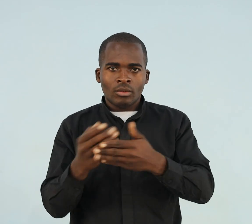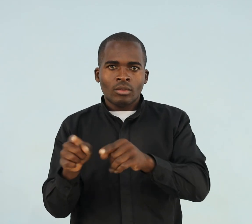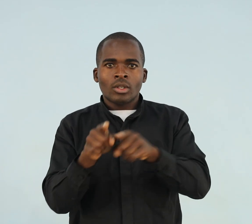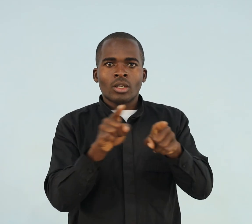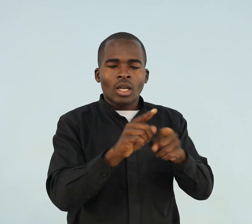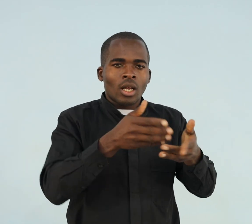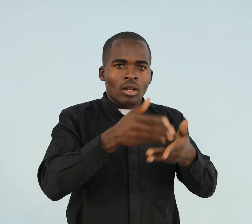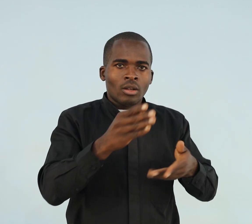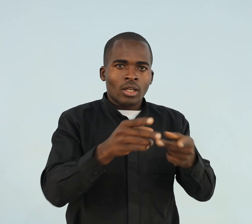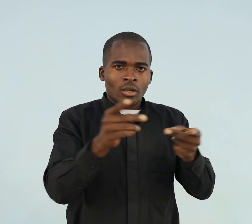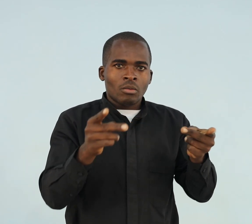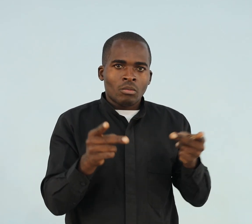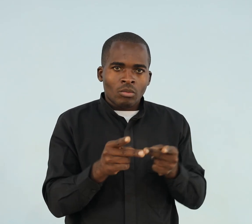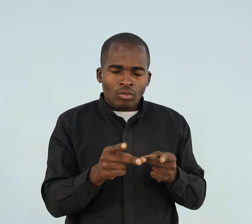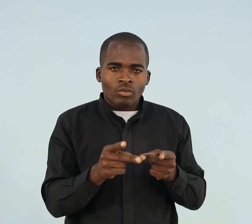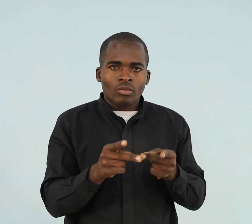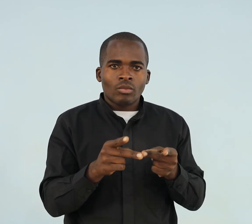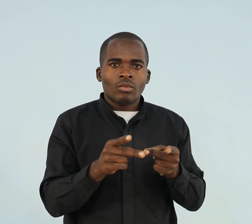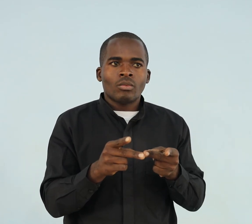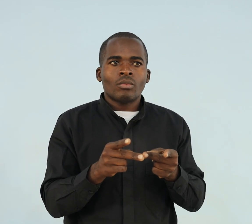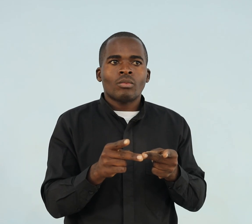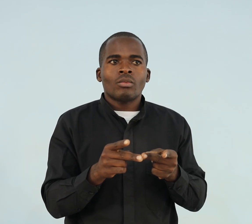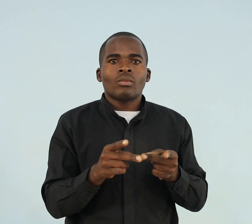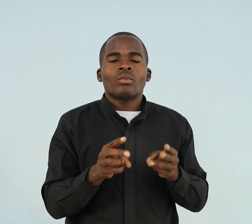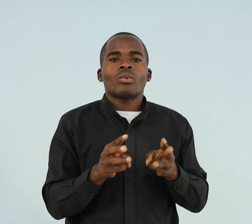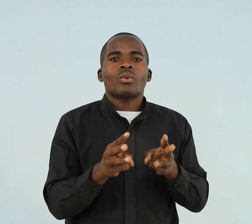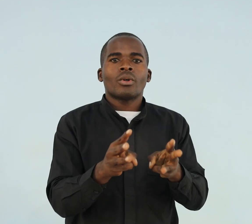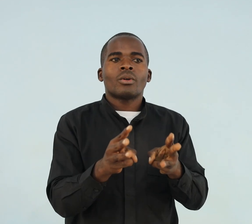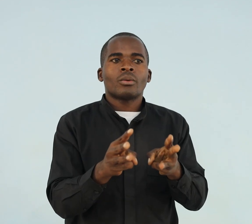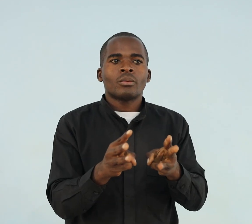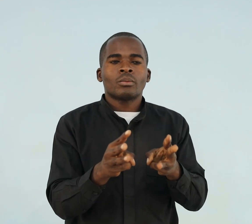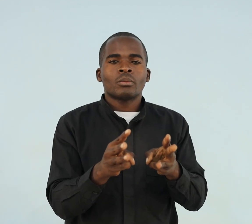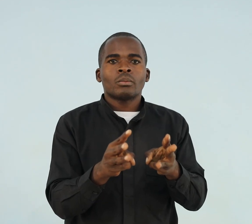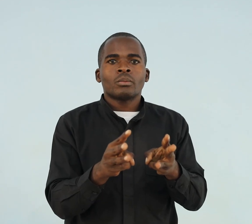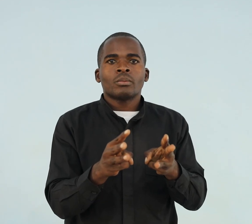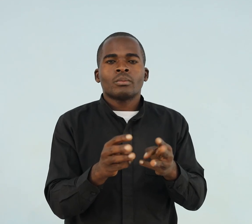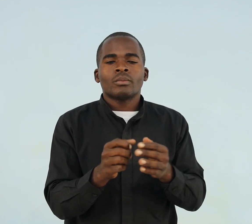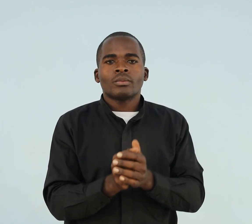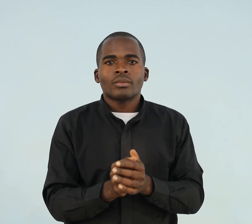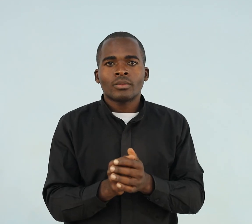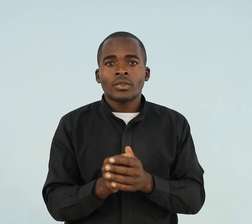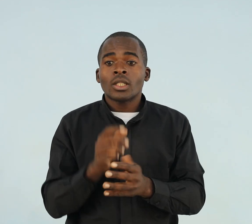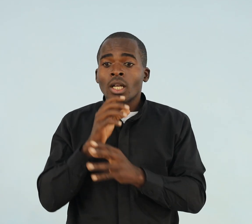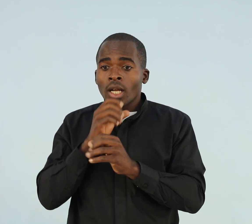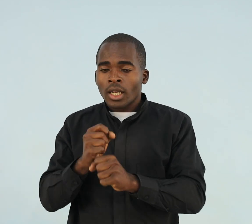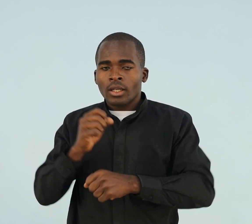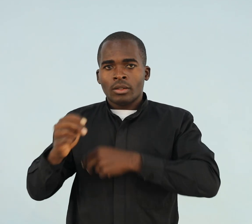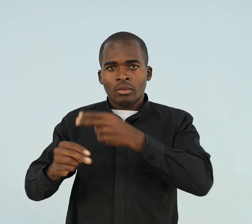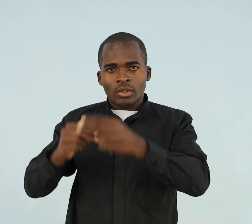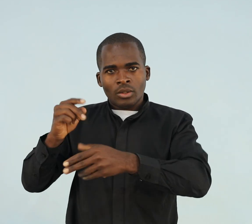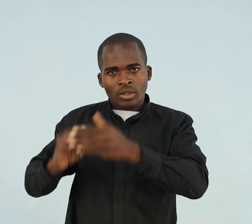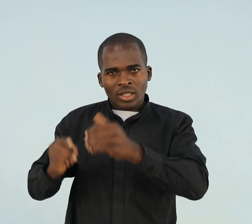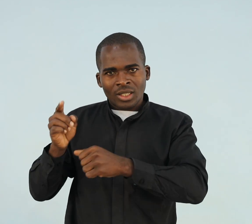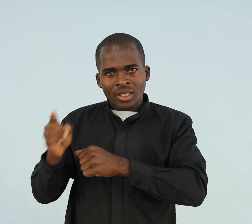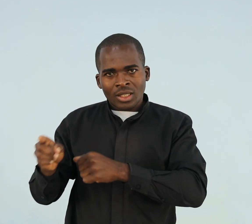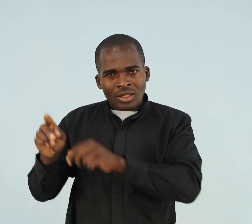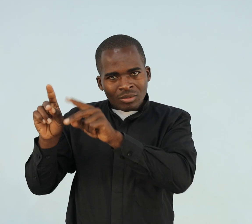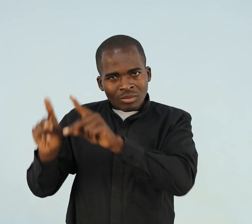in alphabetical order. Adult means a person who has attained the age of